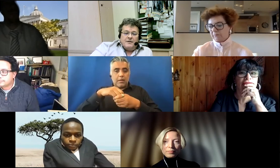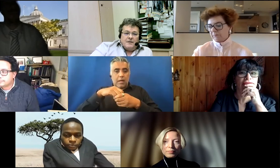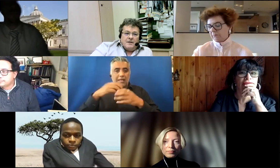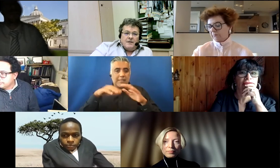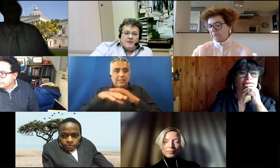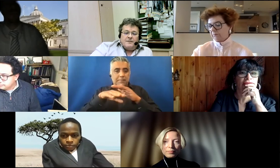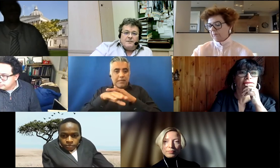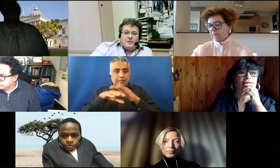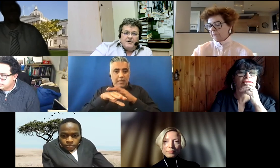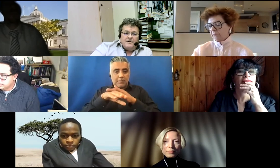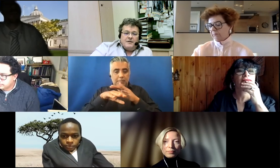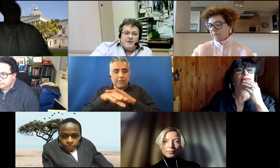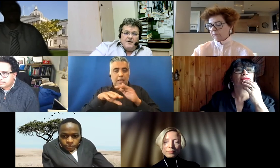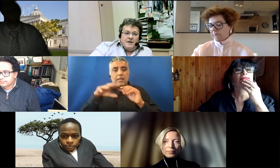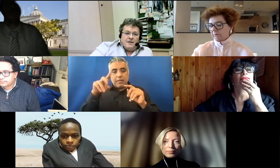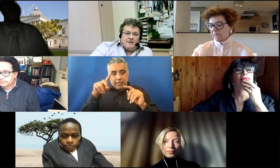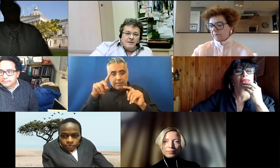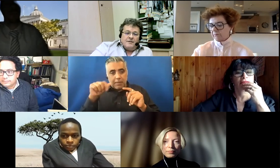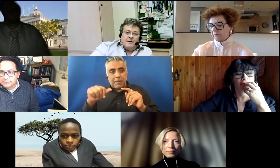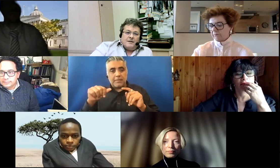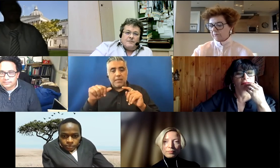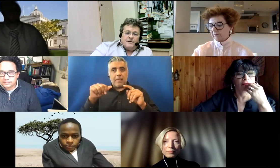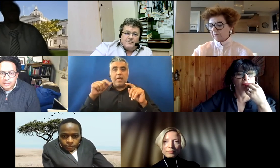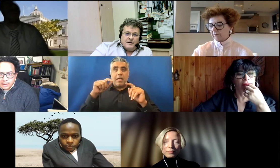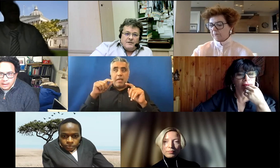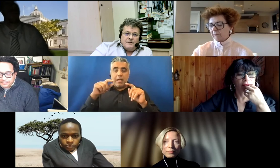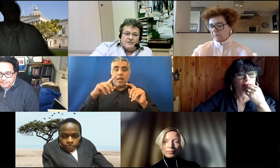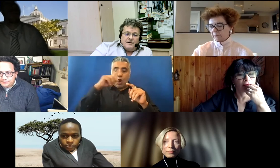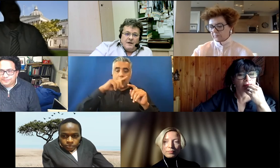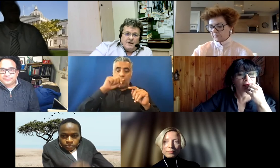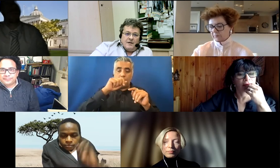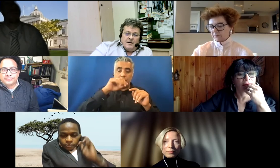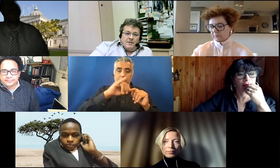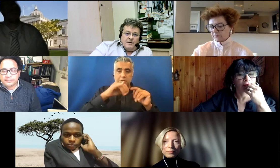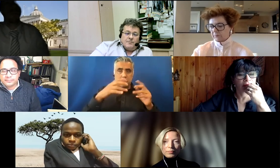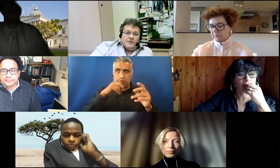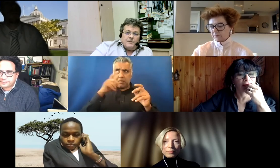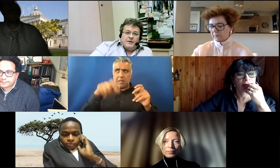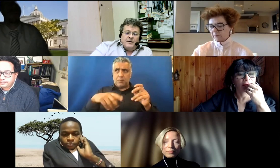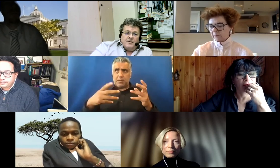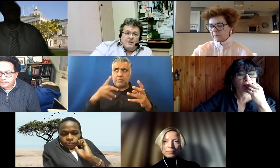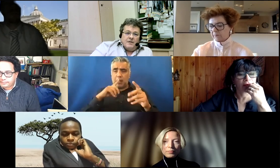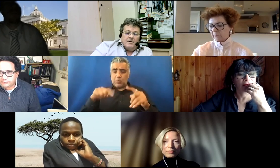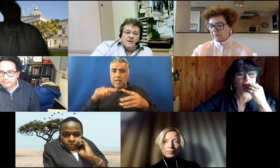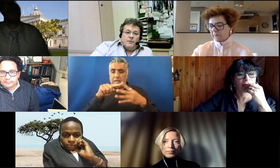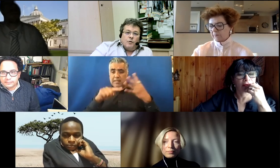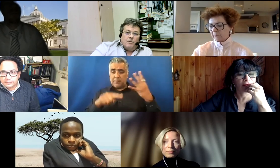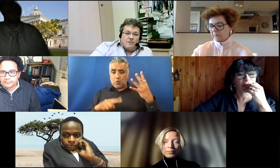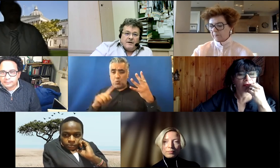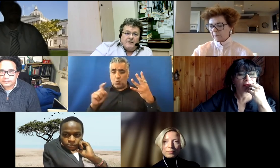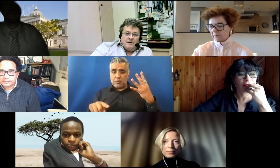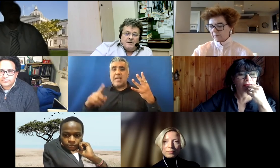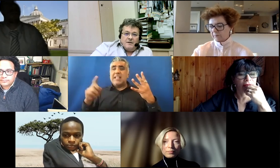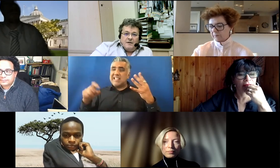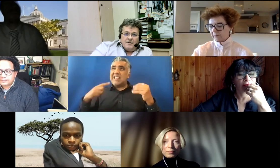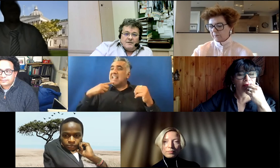accessibility and disability in artificial intelligence. It must be a normal